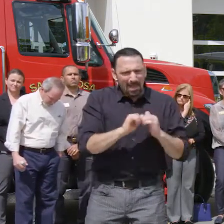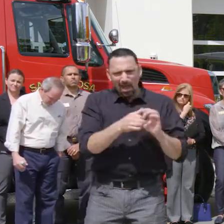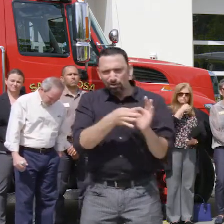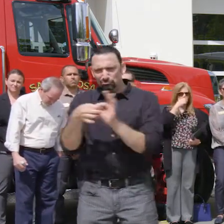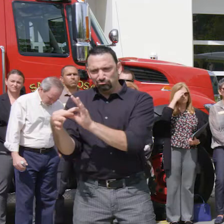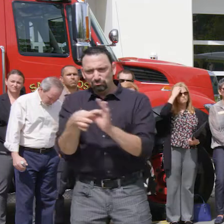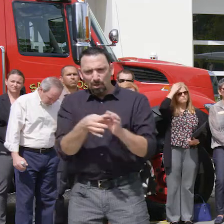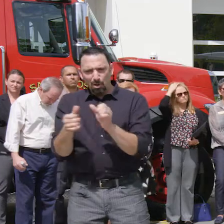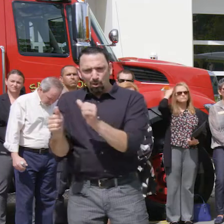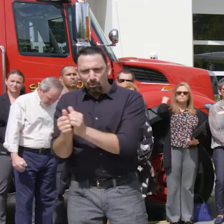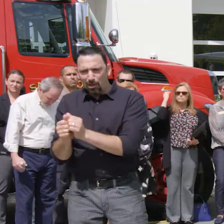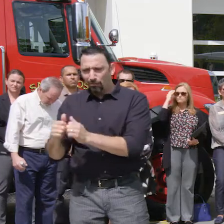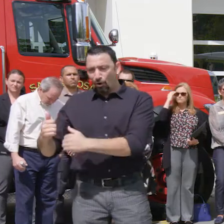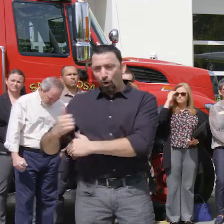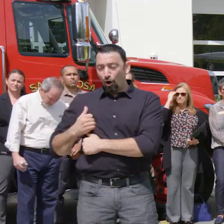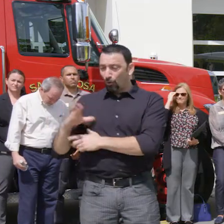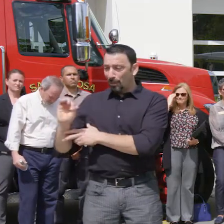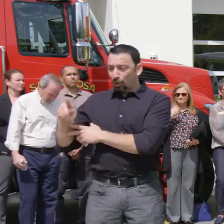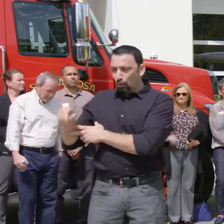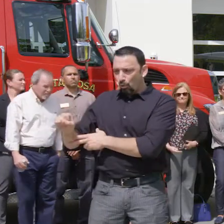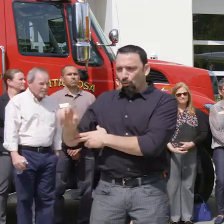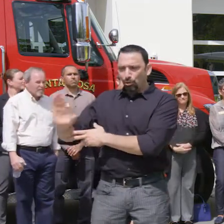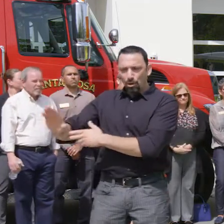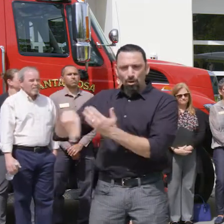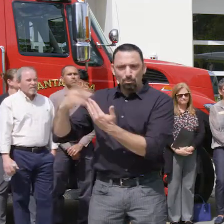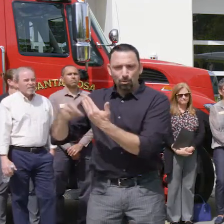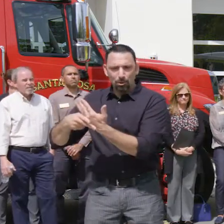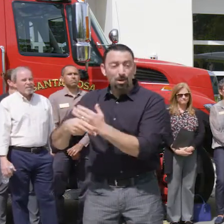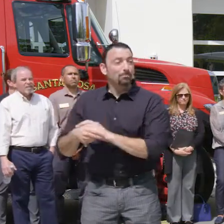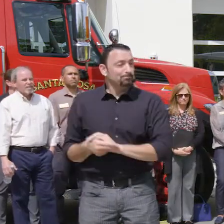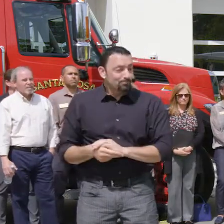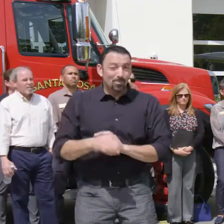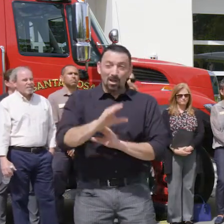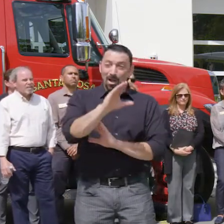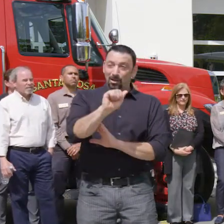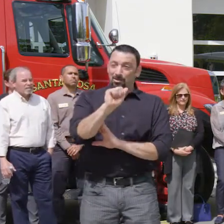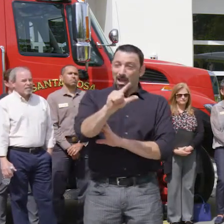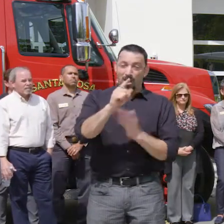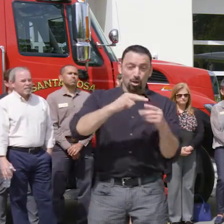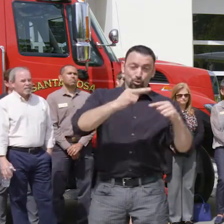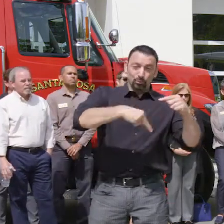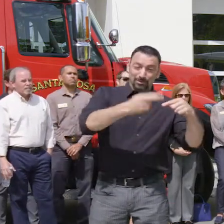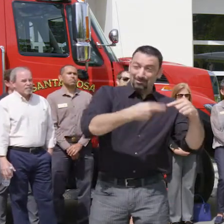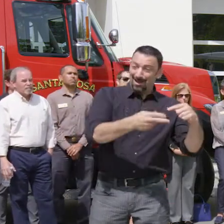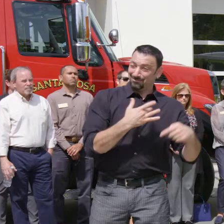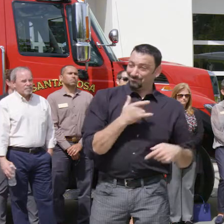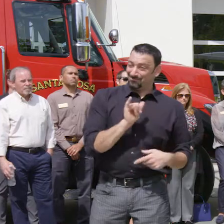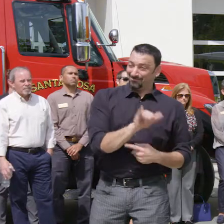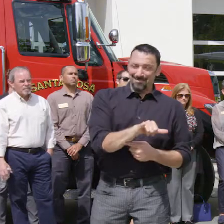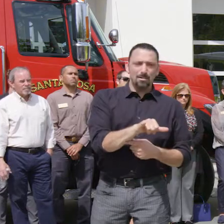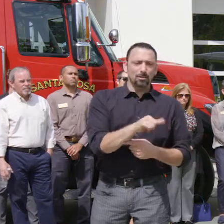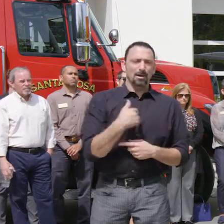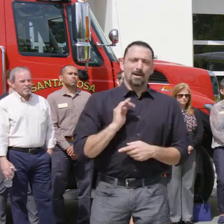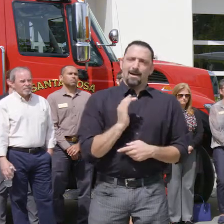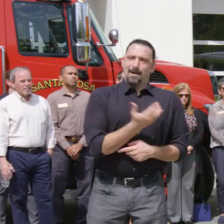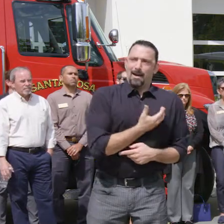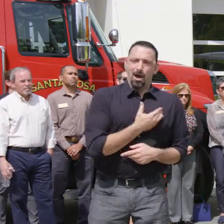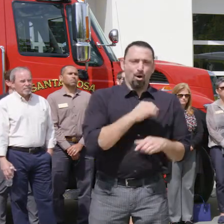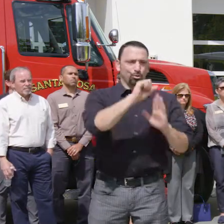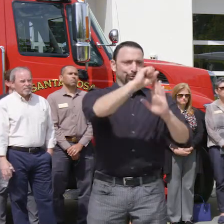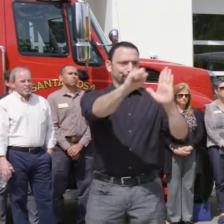Army Corps program? The Cal Recycle programs in the north, that's Cal Recycle is the state agency that we typically use for